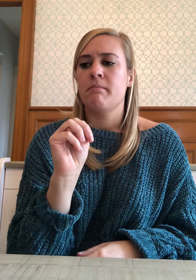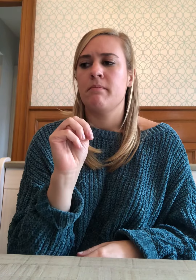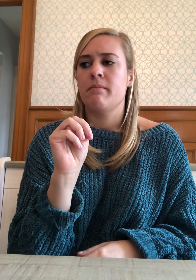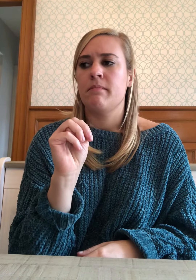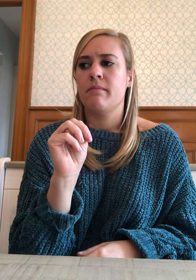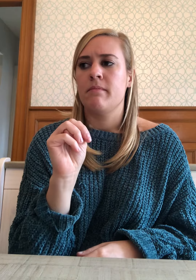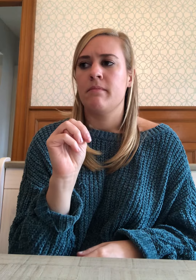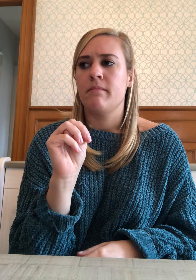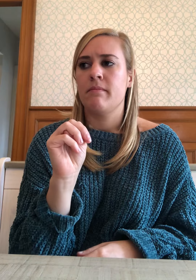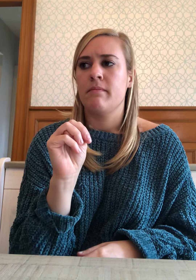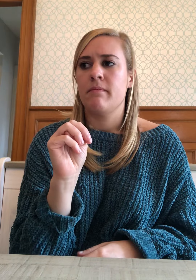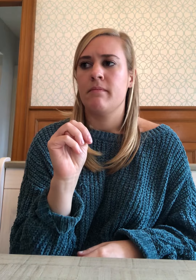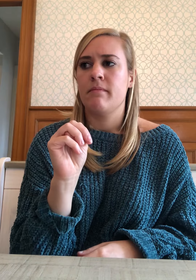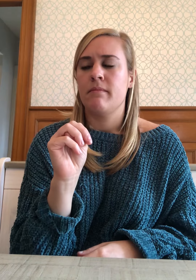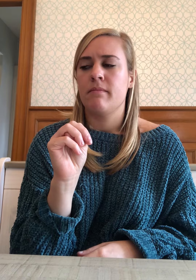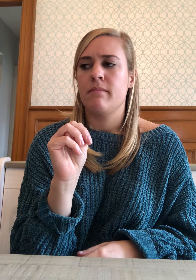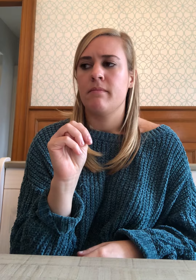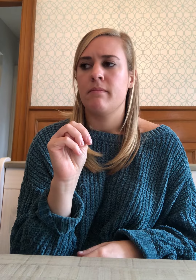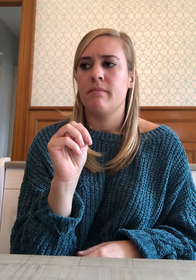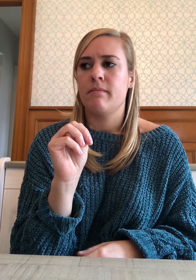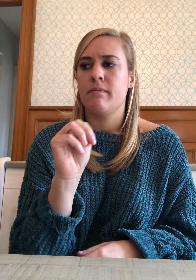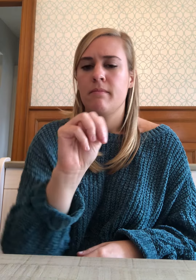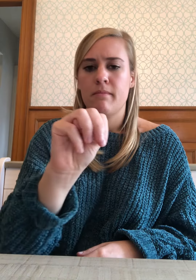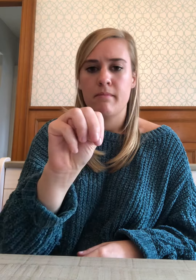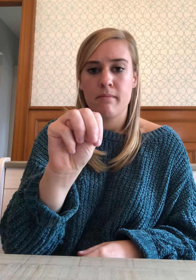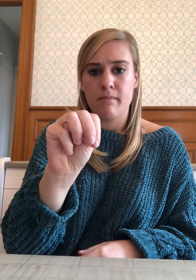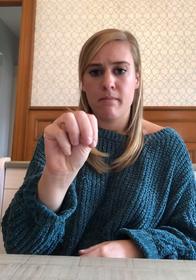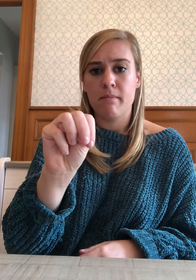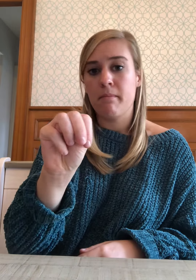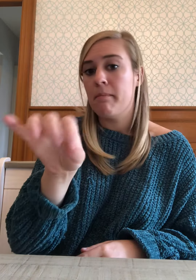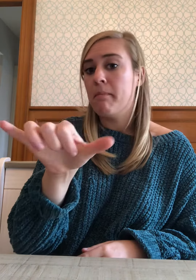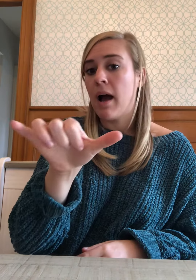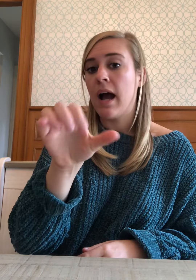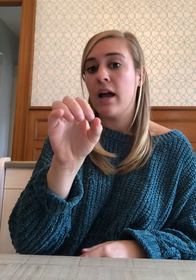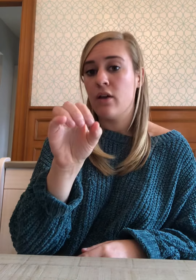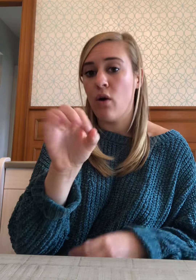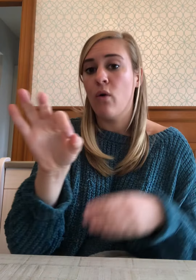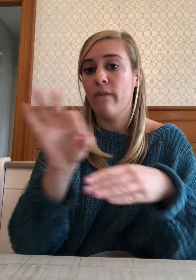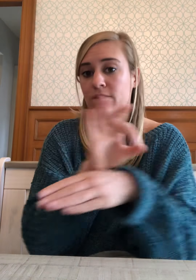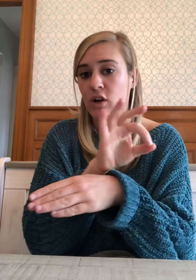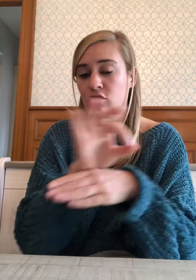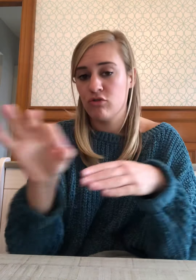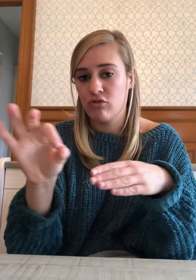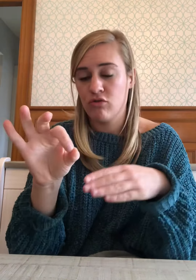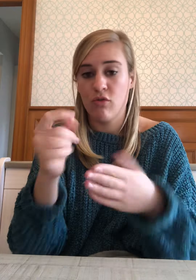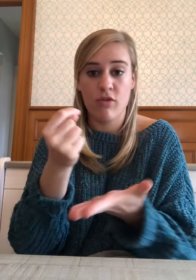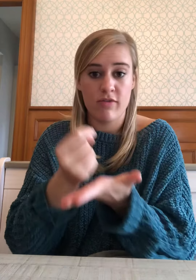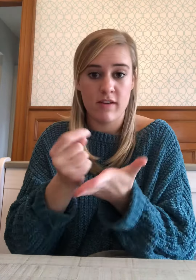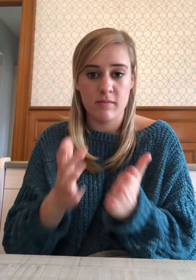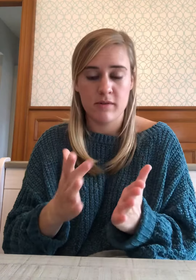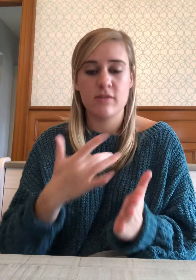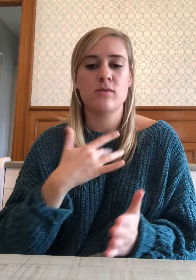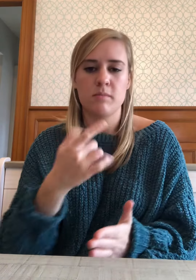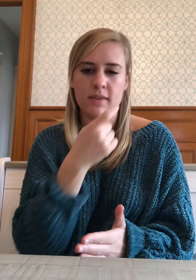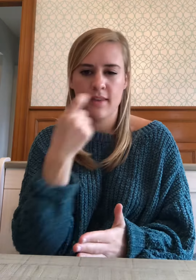now in pockets of the country, myofunctional therapists. Typically, a hygienist would go